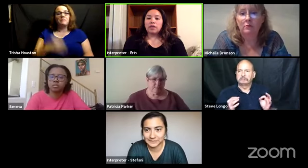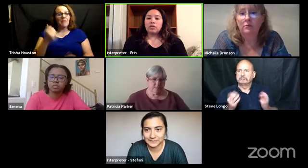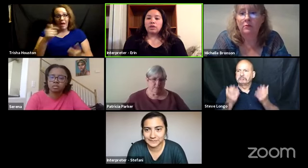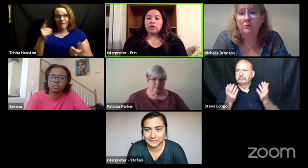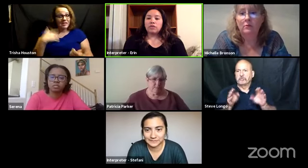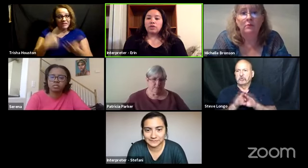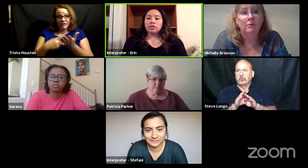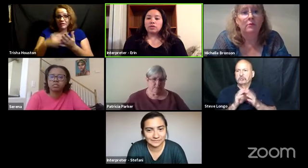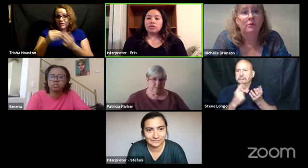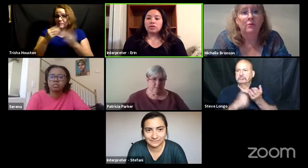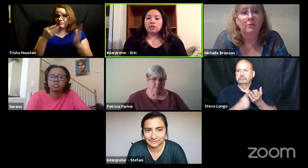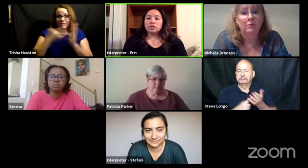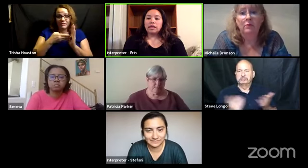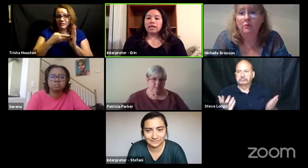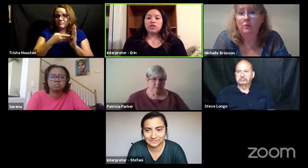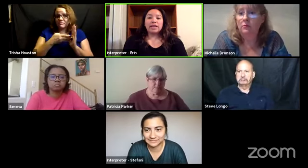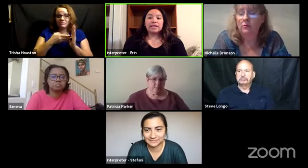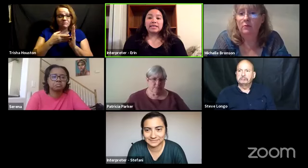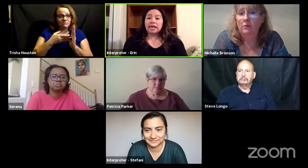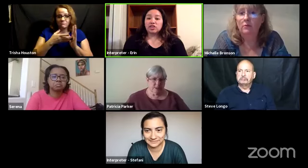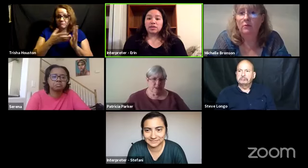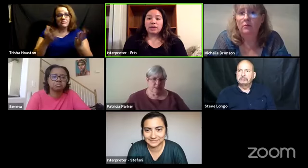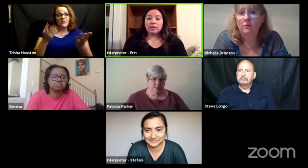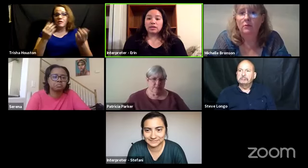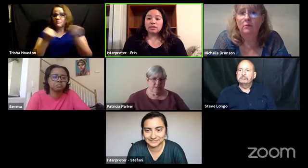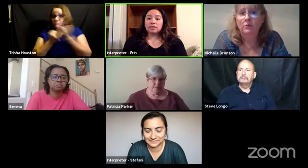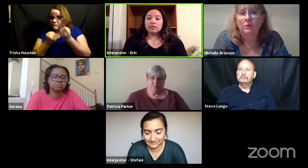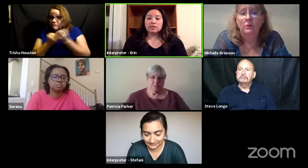and we can vote. Is there any discussion about this?